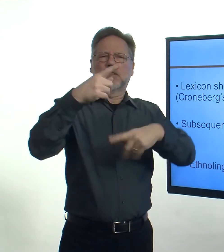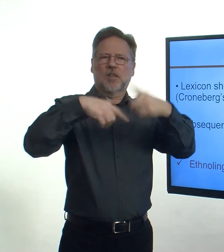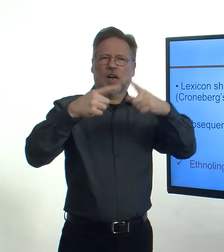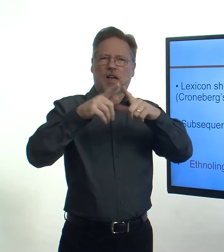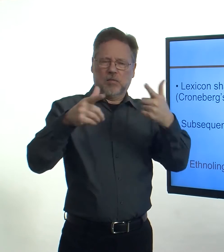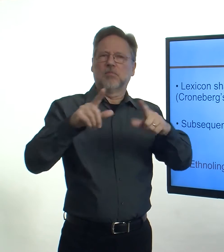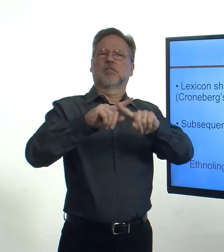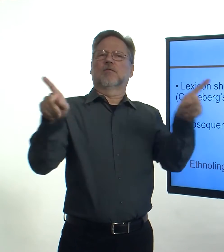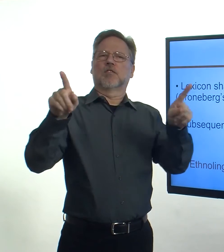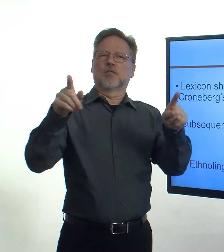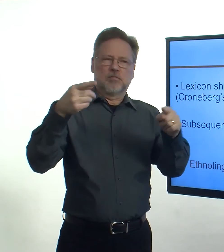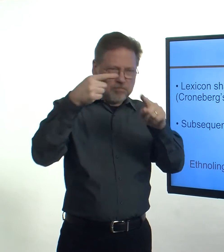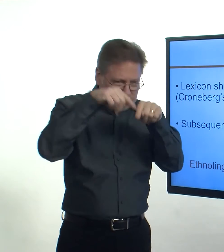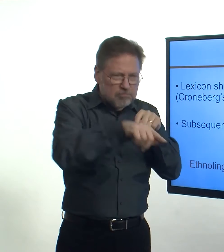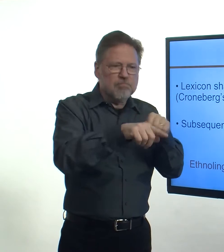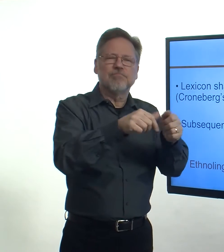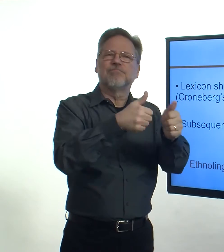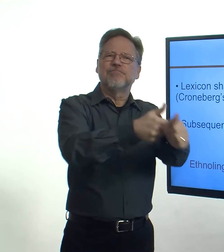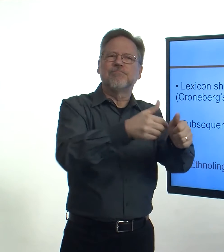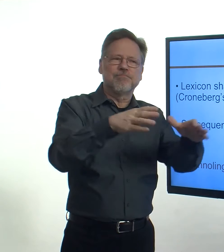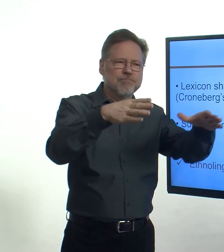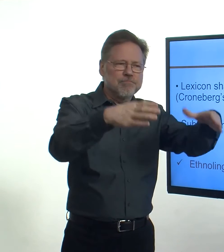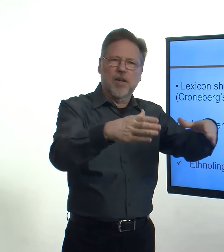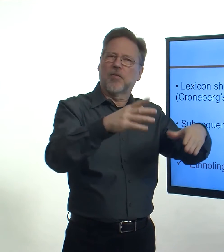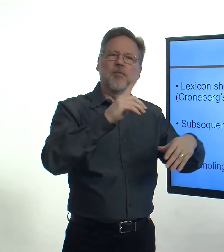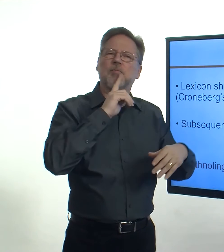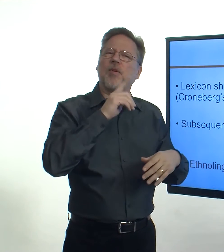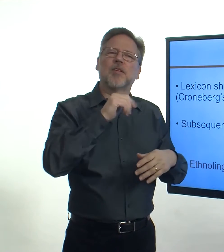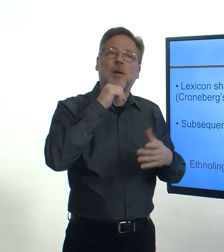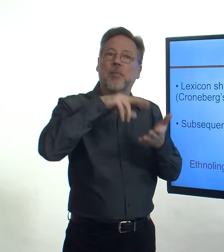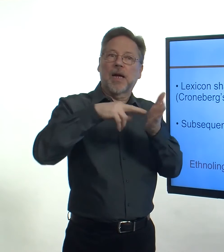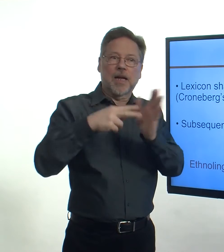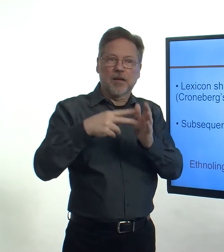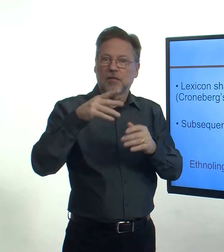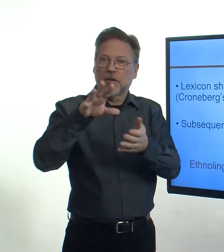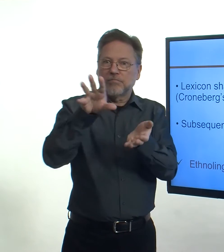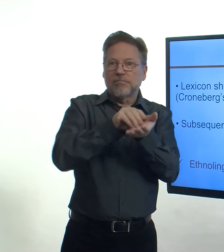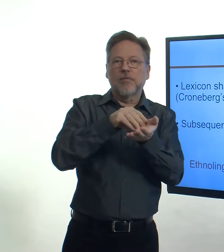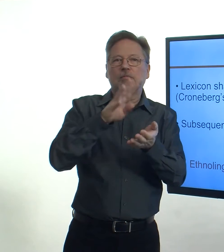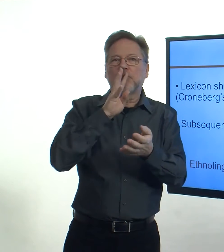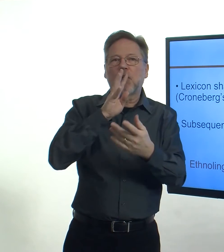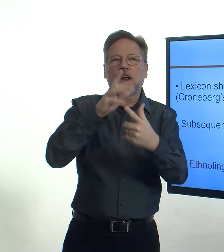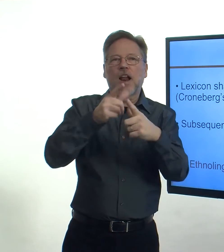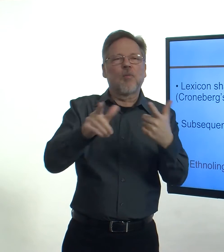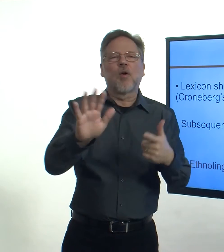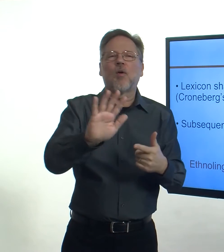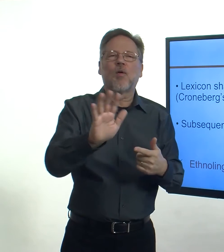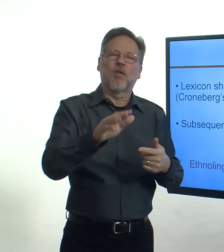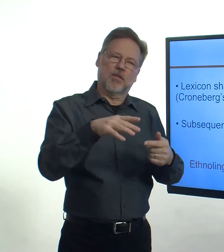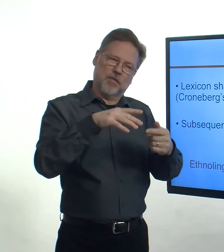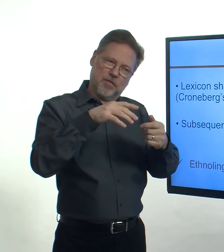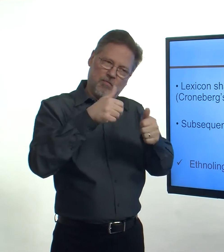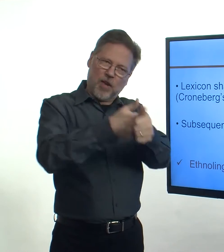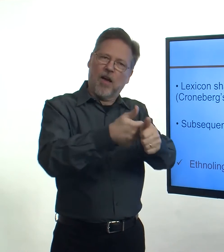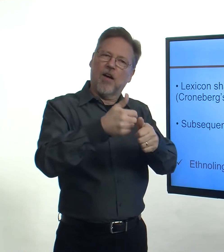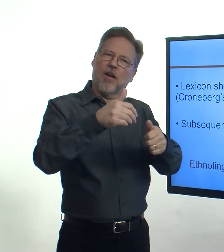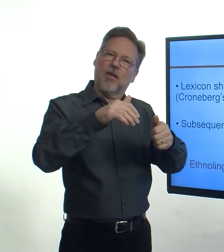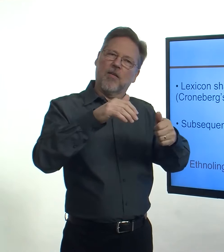Usually the signed languages in these countries are also different because of that community's history. This doesn't mean that they're dependent on the